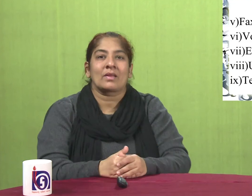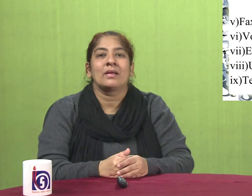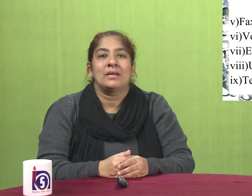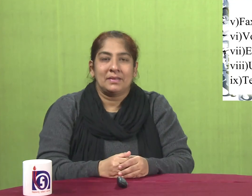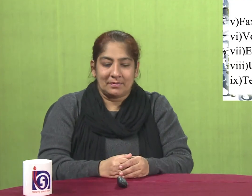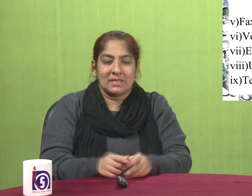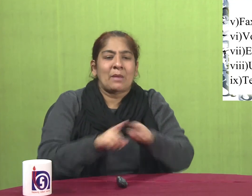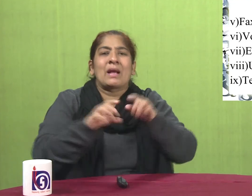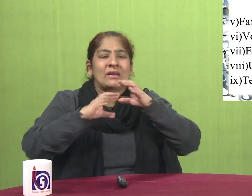Ninth is